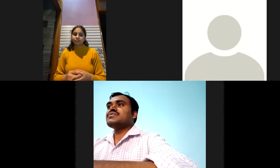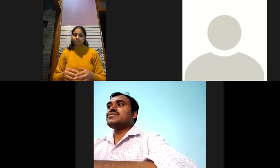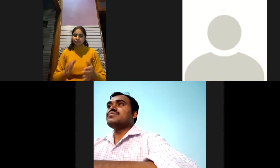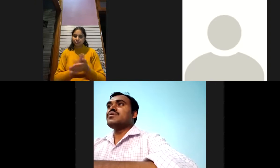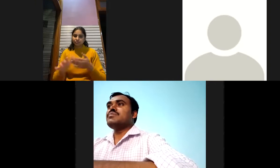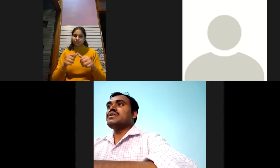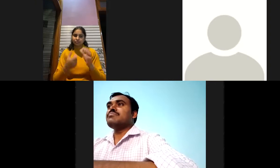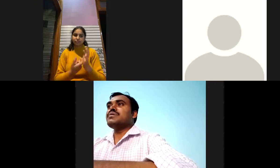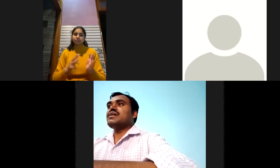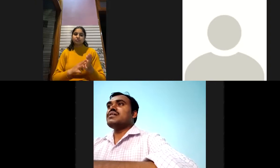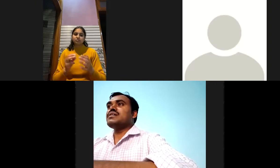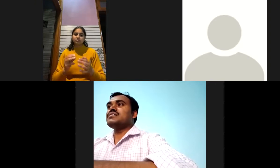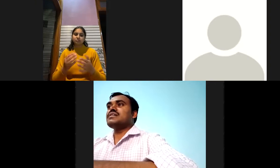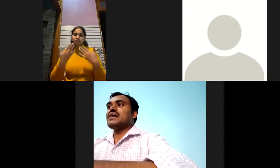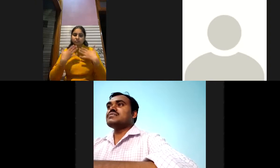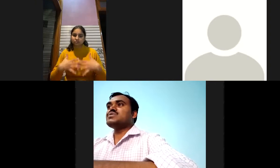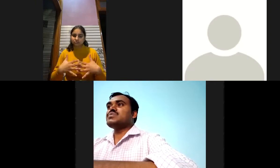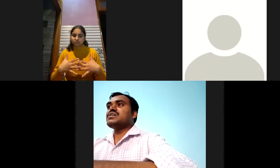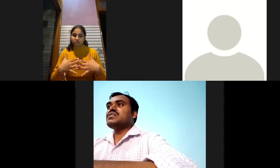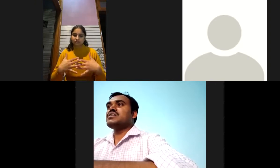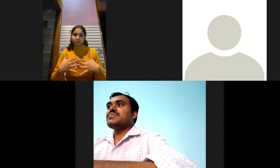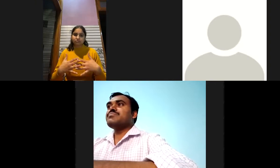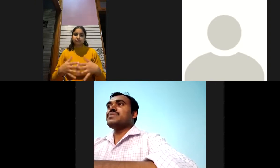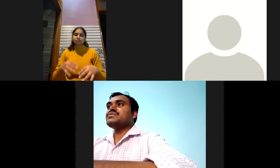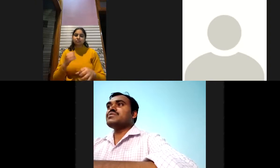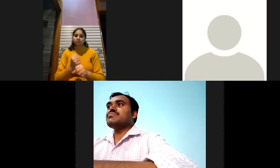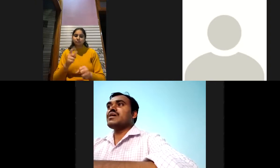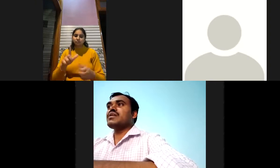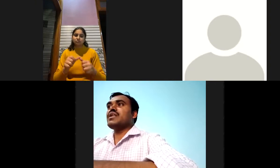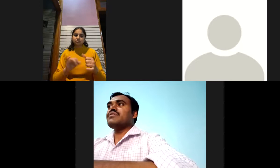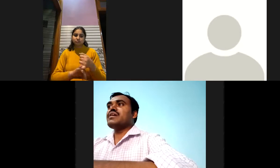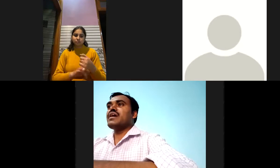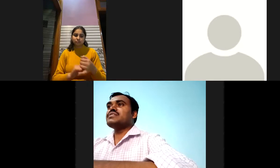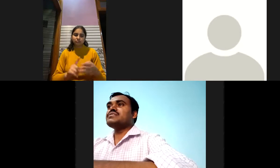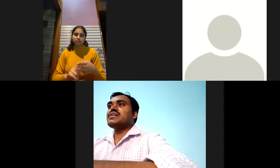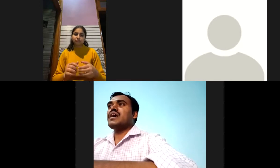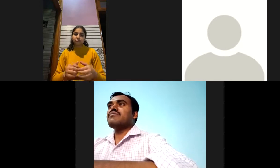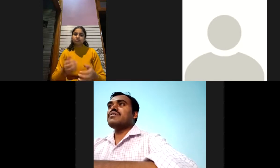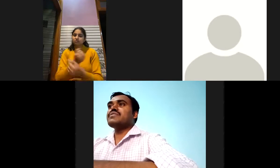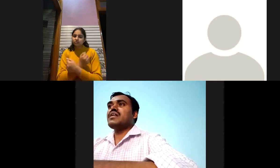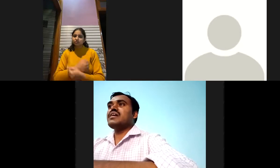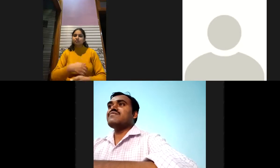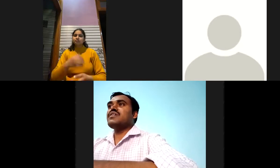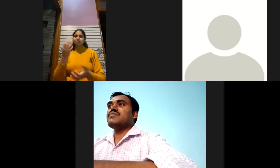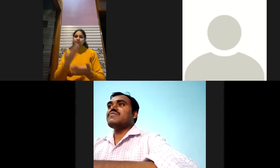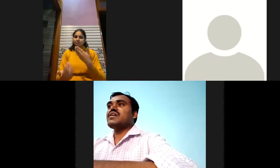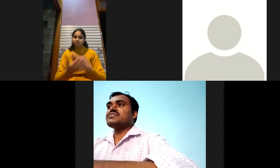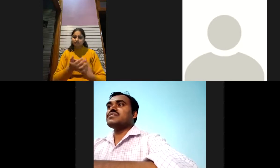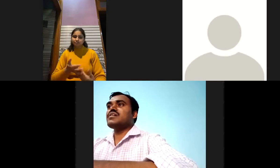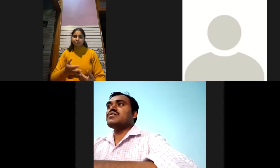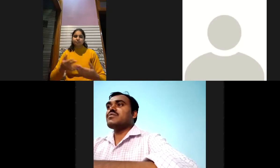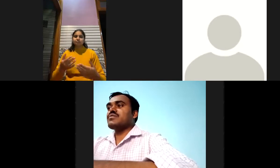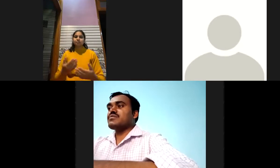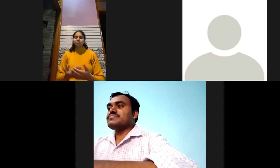harmonious, nobly bred liquor glasses within, bestowed my loving hands and covered with a light film of